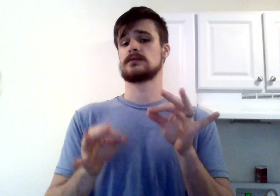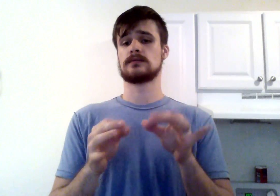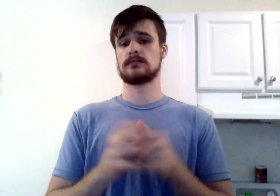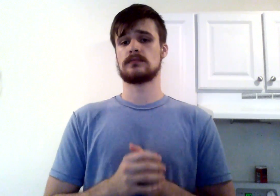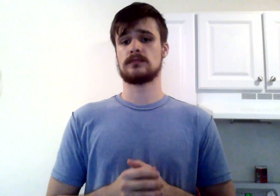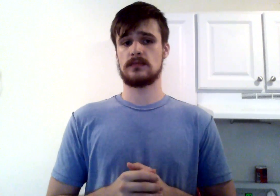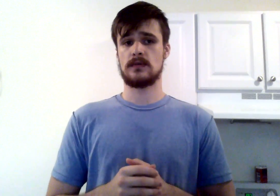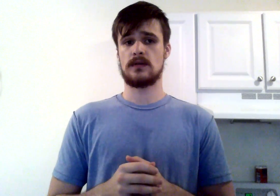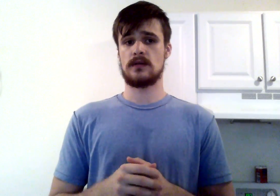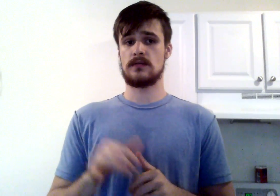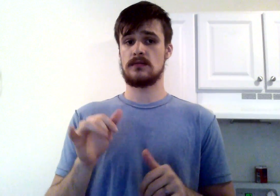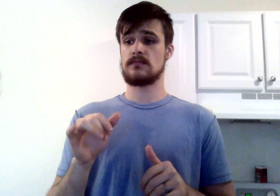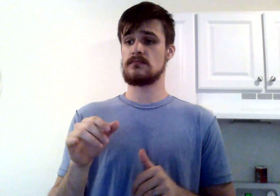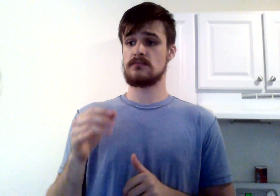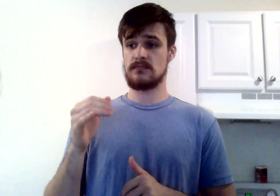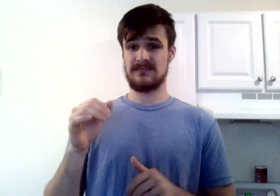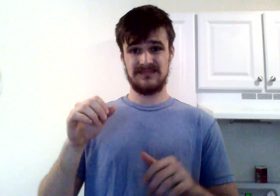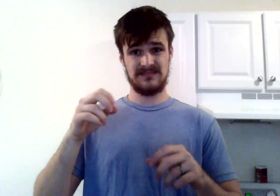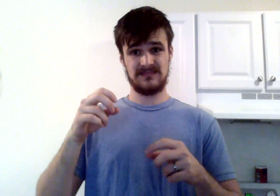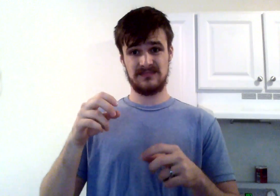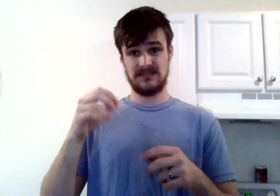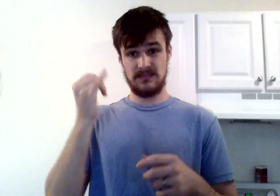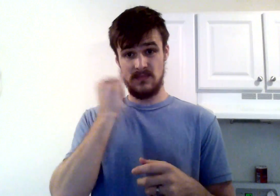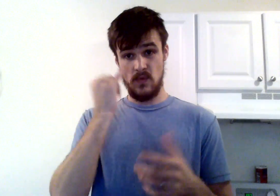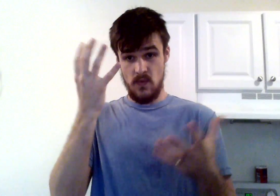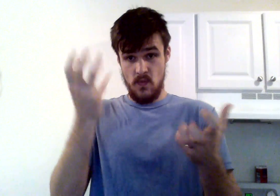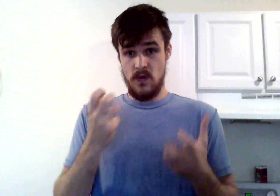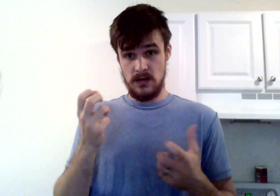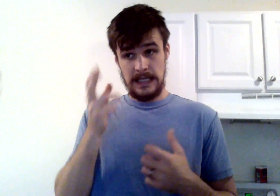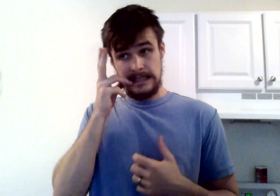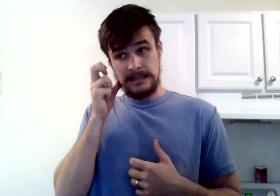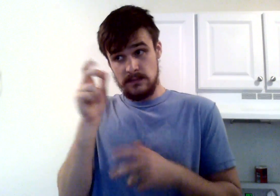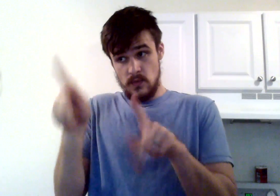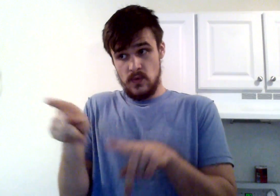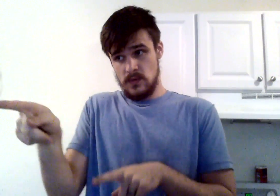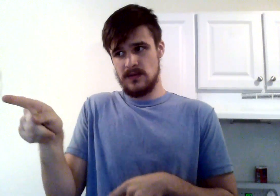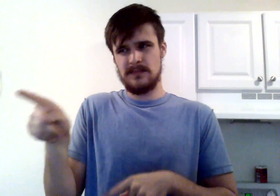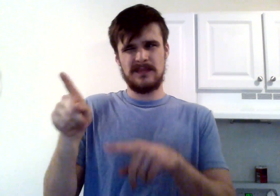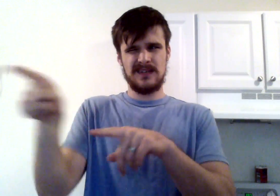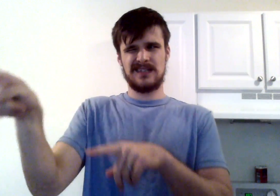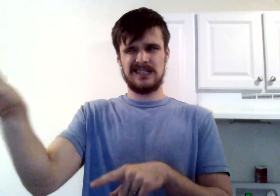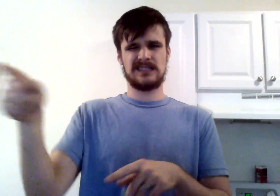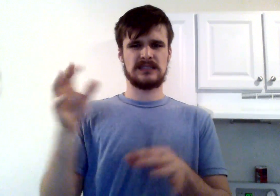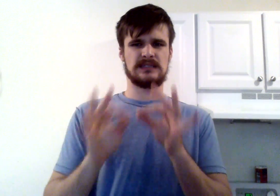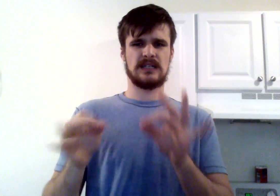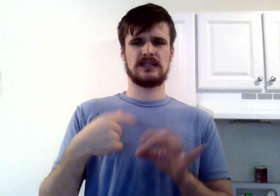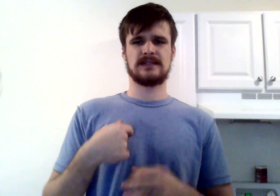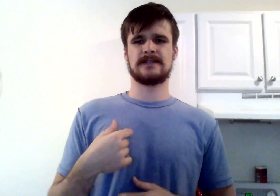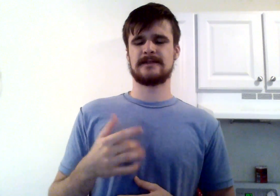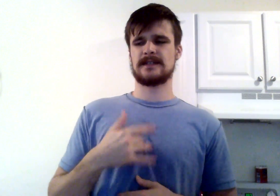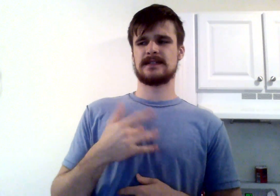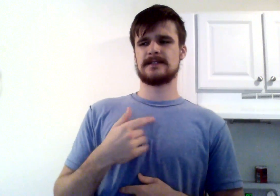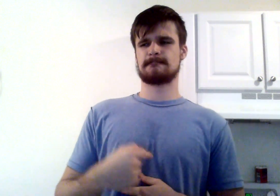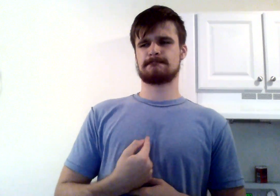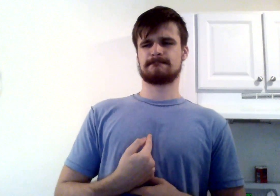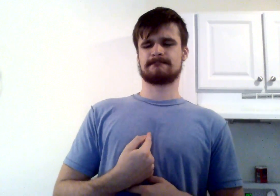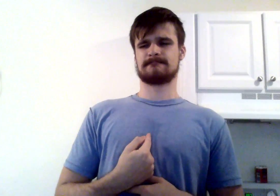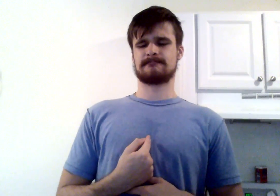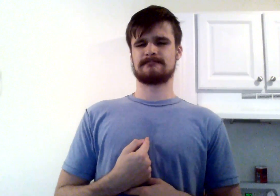know that you're being judged and found wanting at the same time. Third, negativity. You can fall into this. My mother,